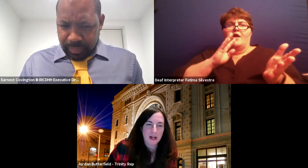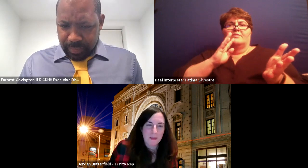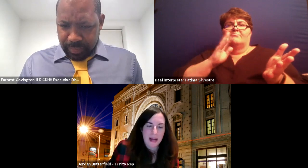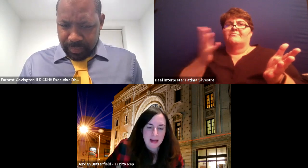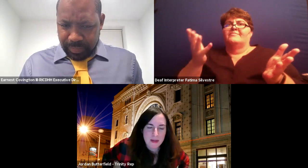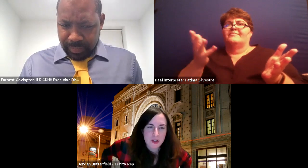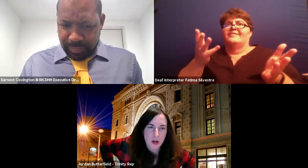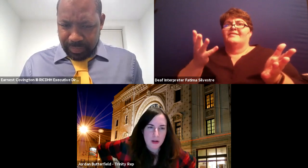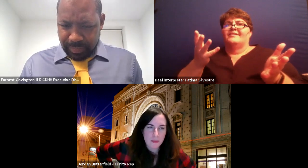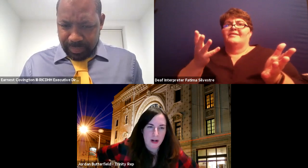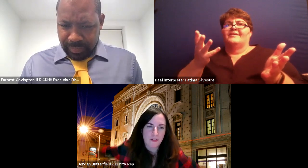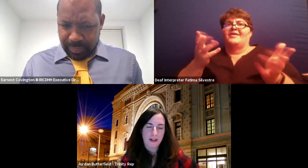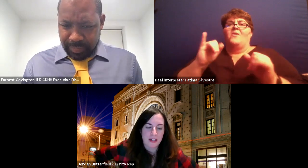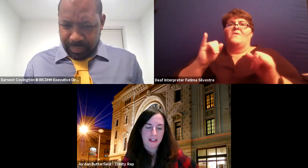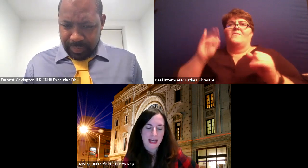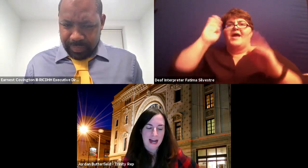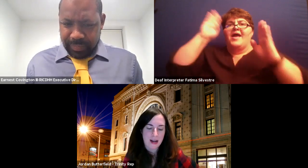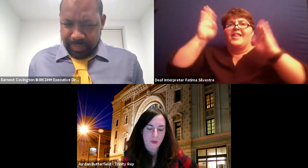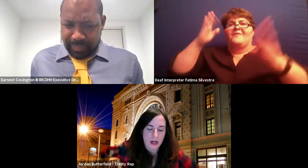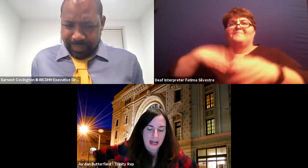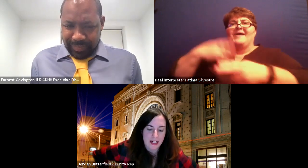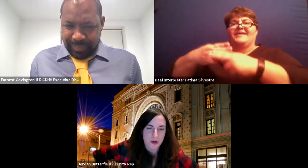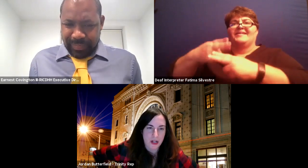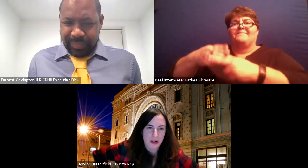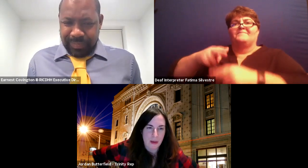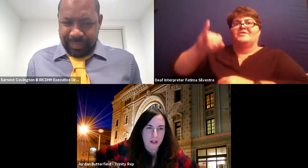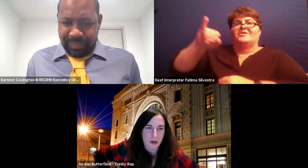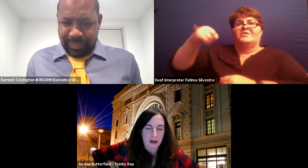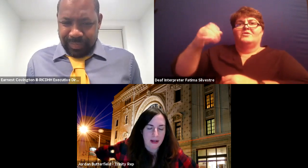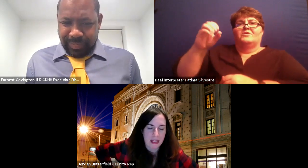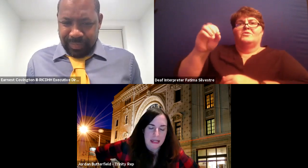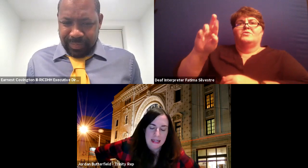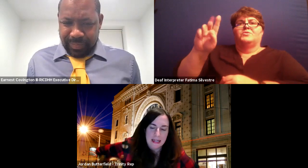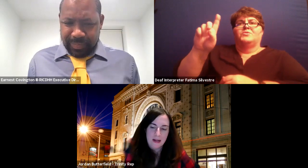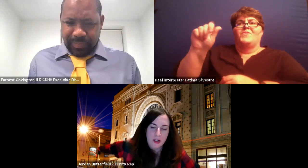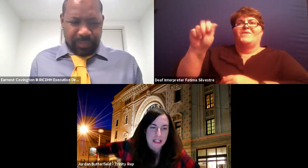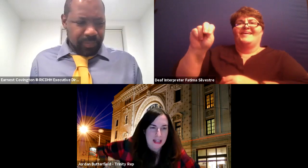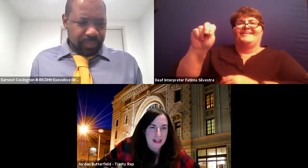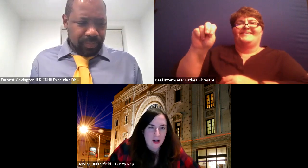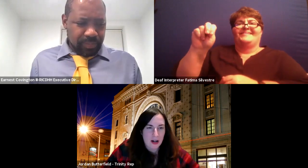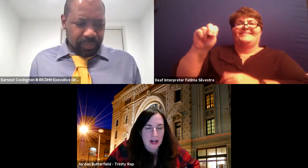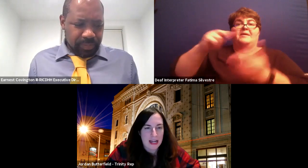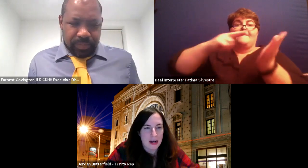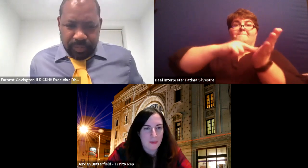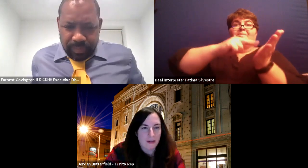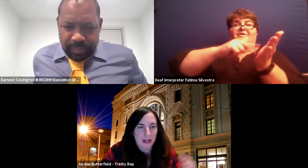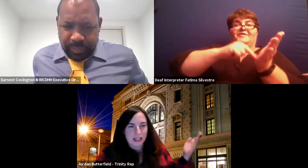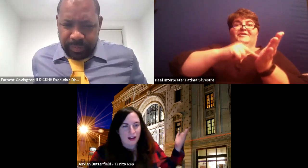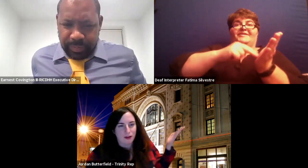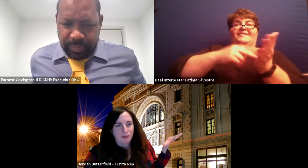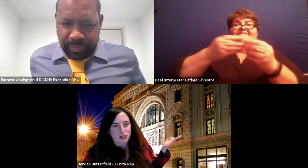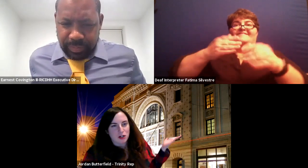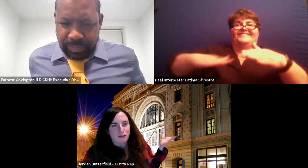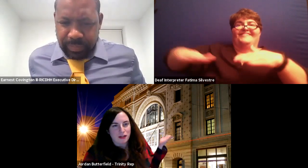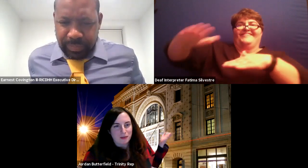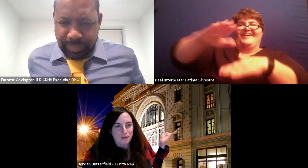Hi, everyone. My name is Jordan Butterfield. I work at Trinity Repertory Company, which is a theater in Providence. I